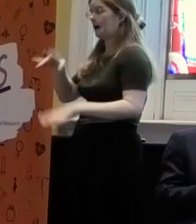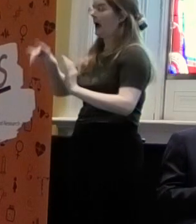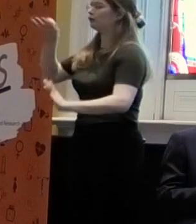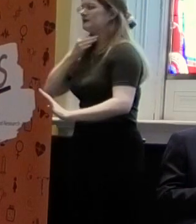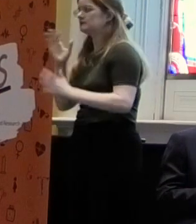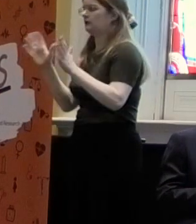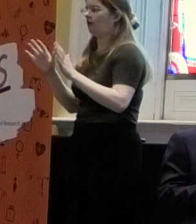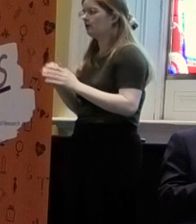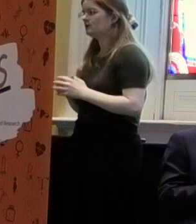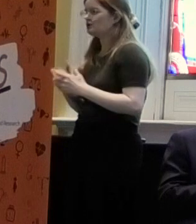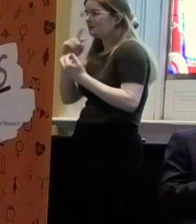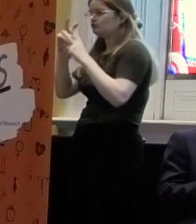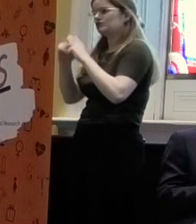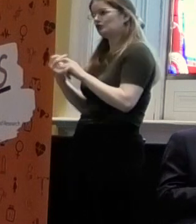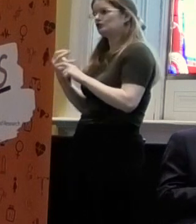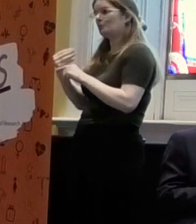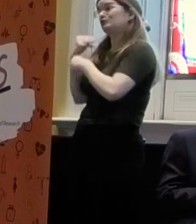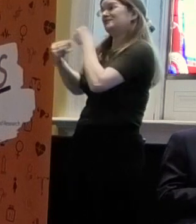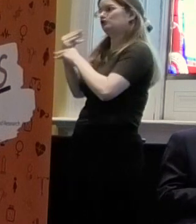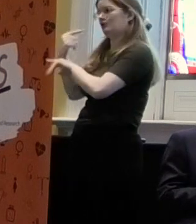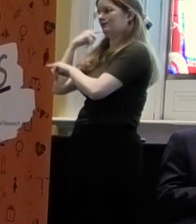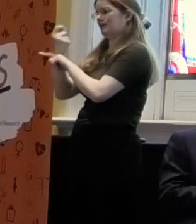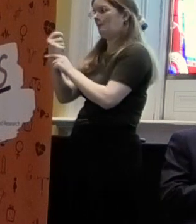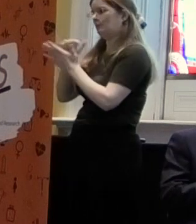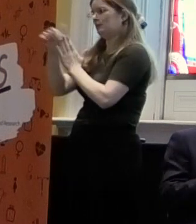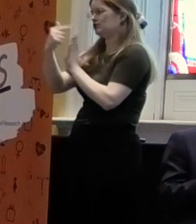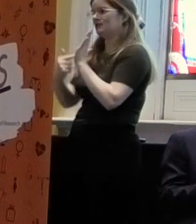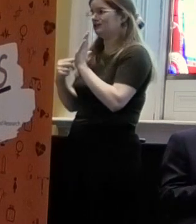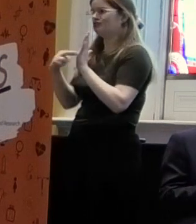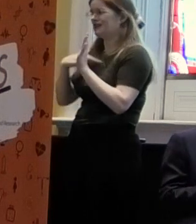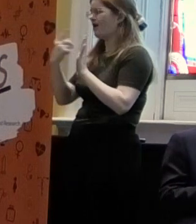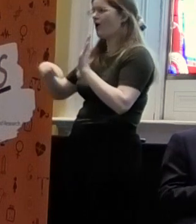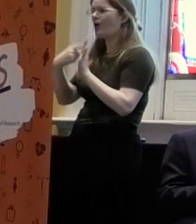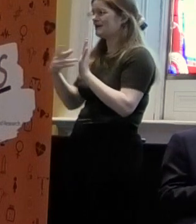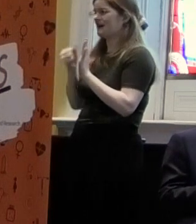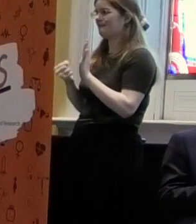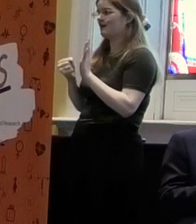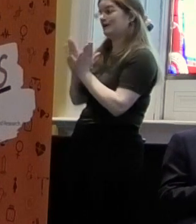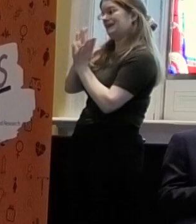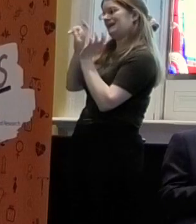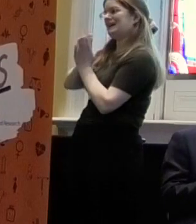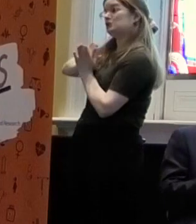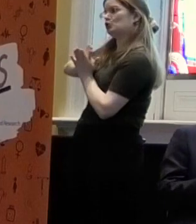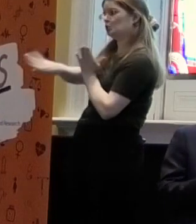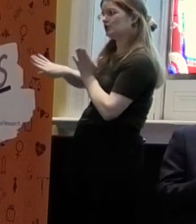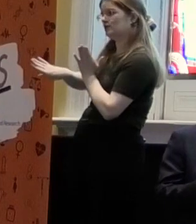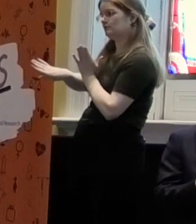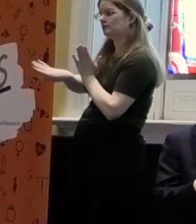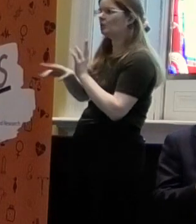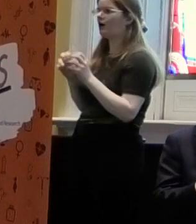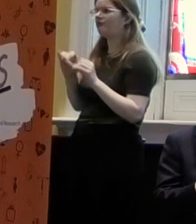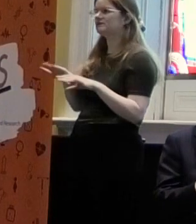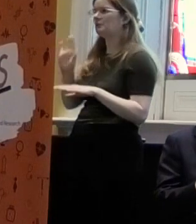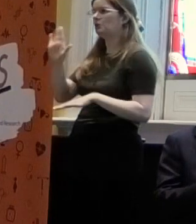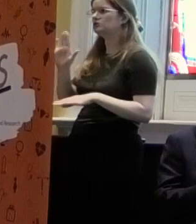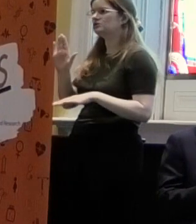research studies, research protocols that were published almost invariably had an exclusion for, well, obviously you can't include pregnant